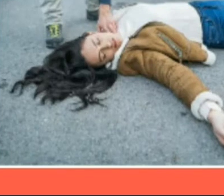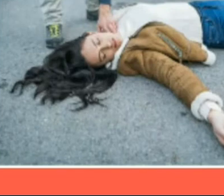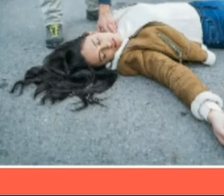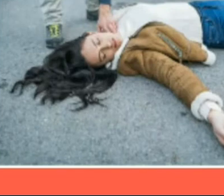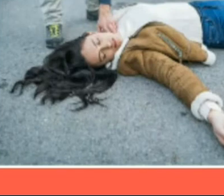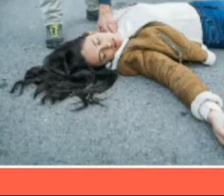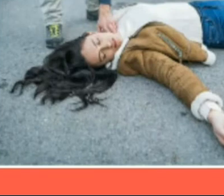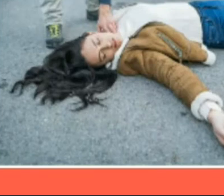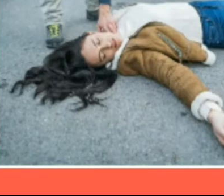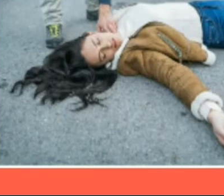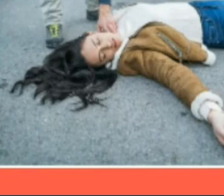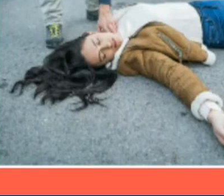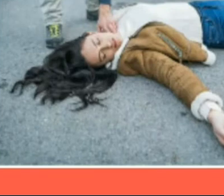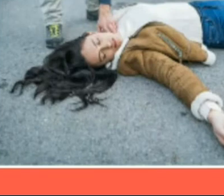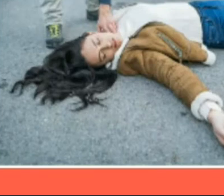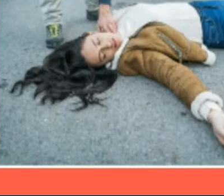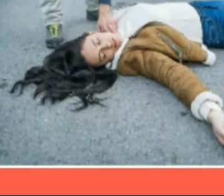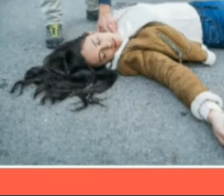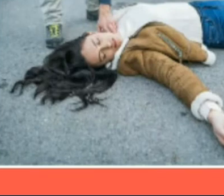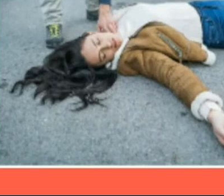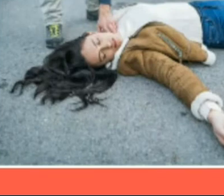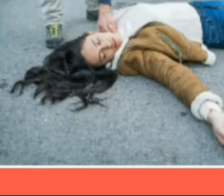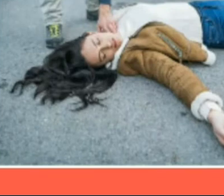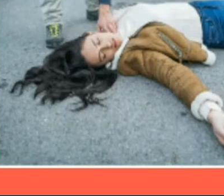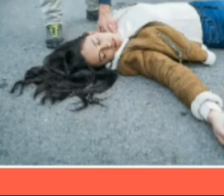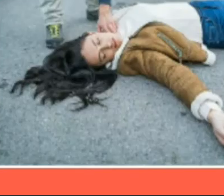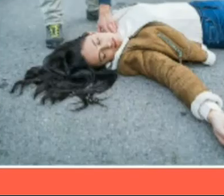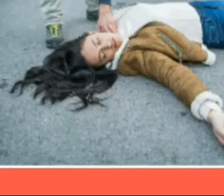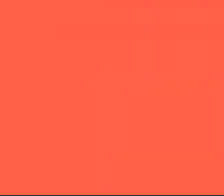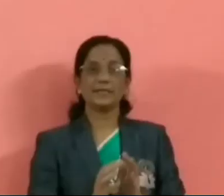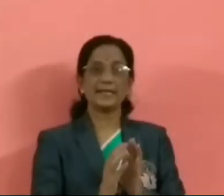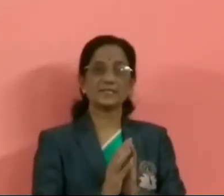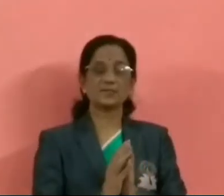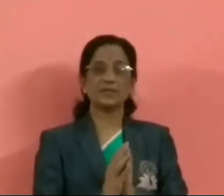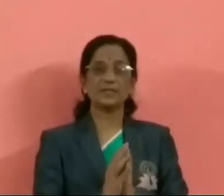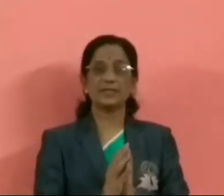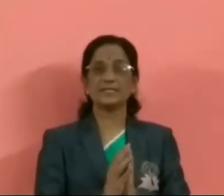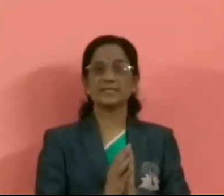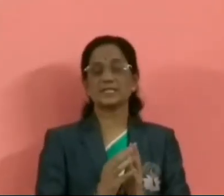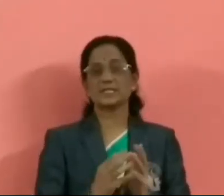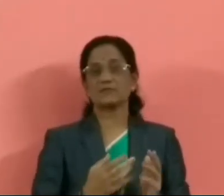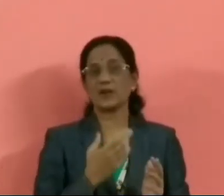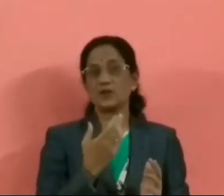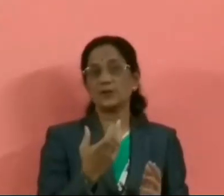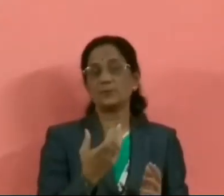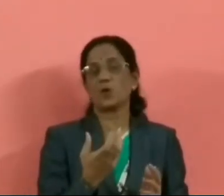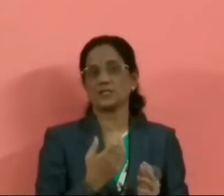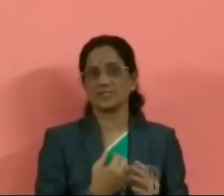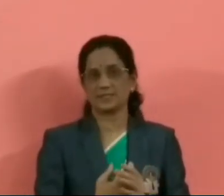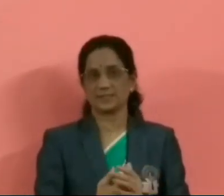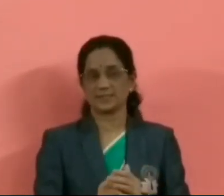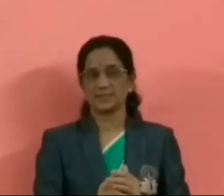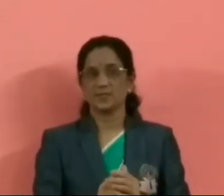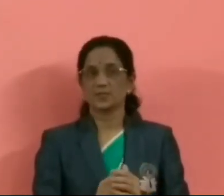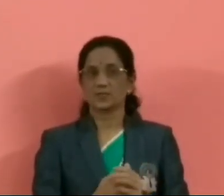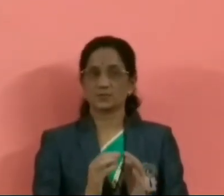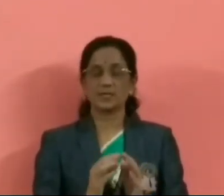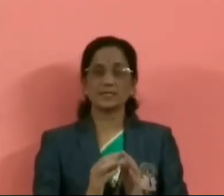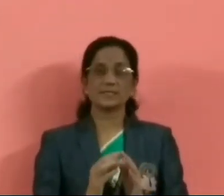the cloths. Let fresh air come into the room. The next one is the swallowing poisons. Students,